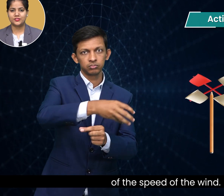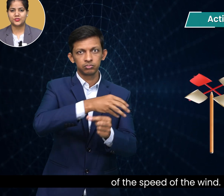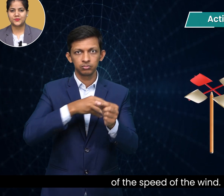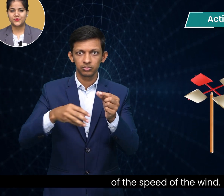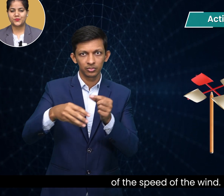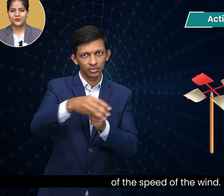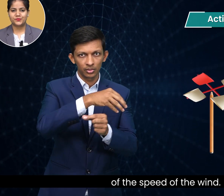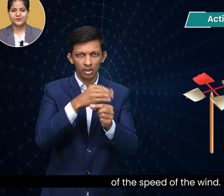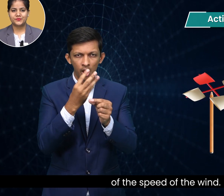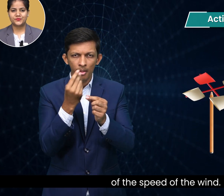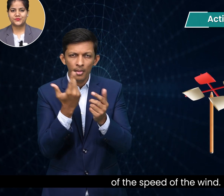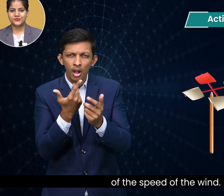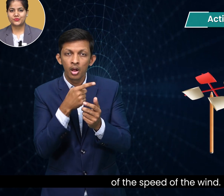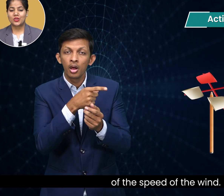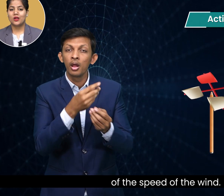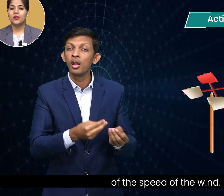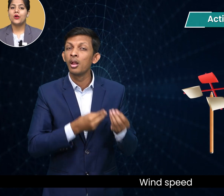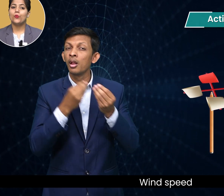the wind.